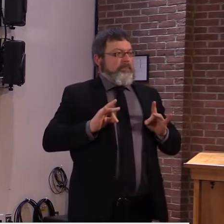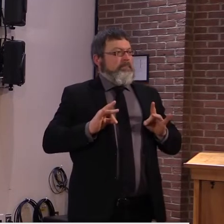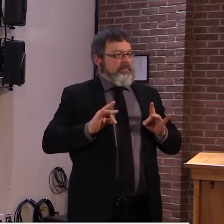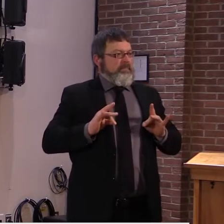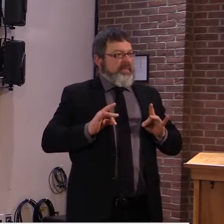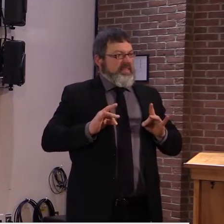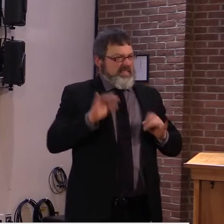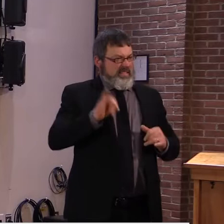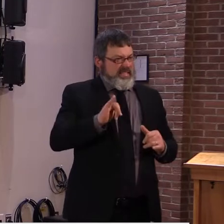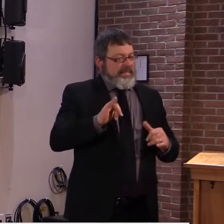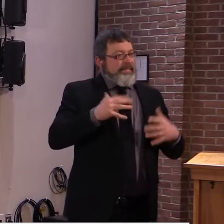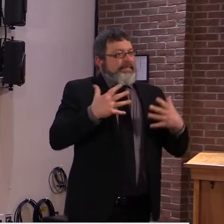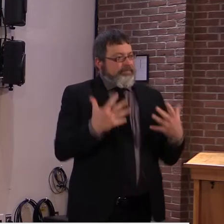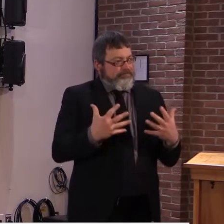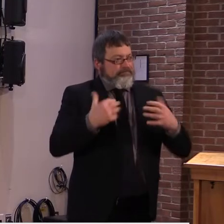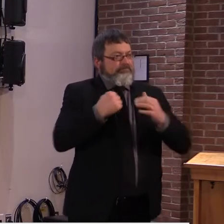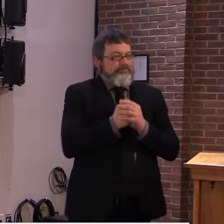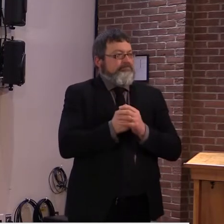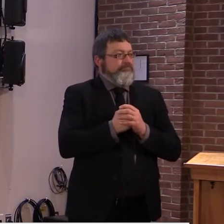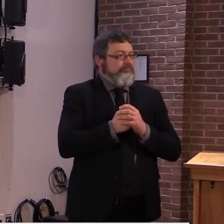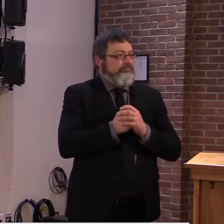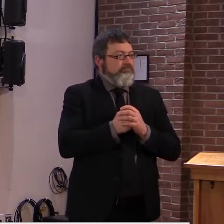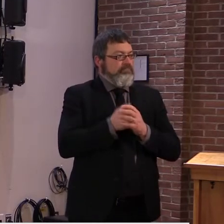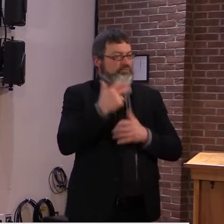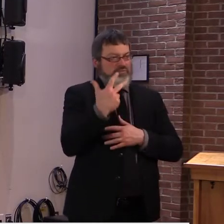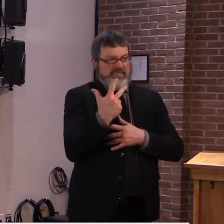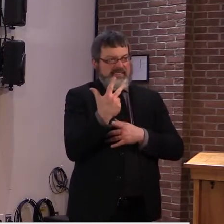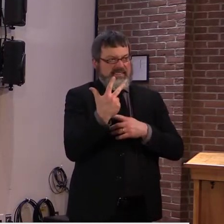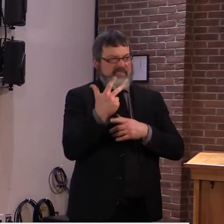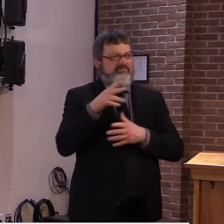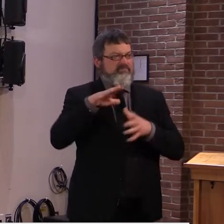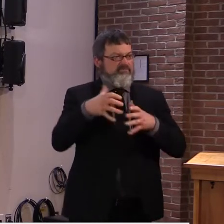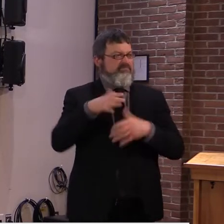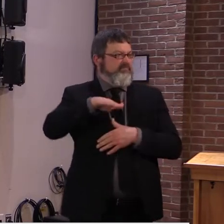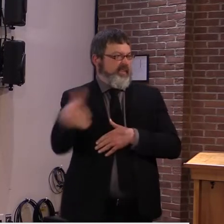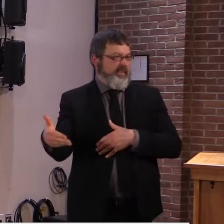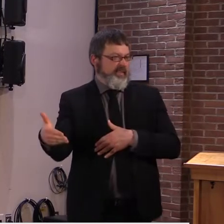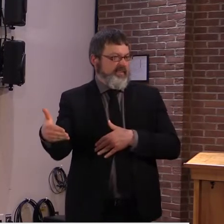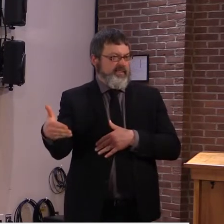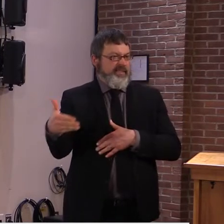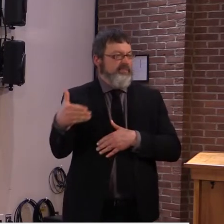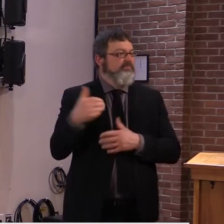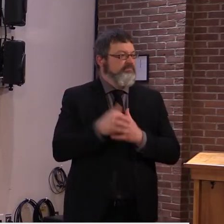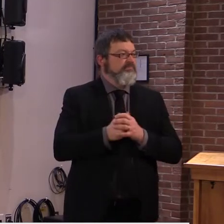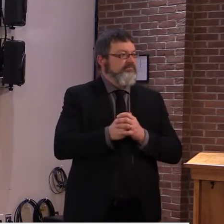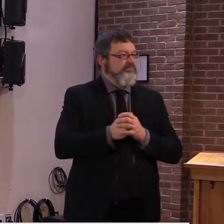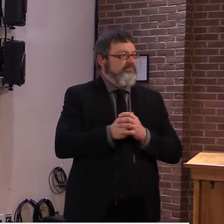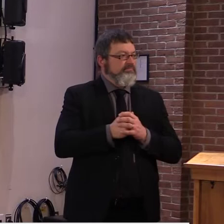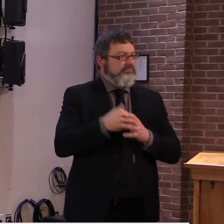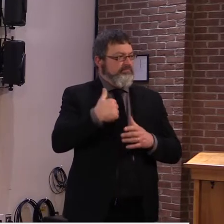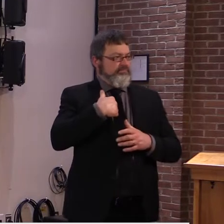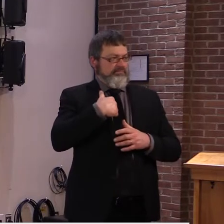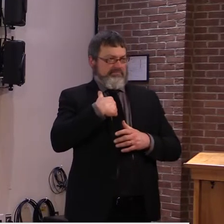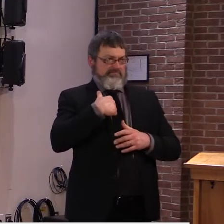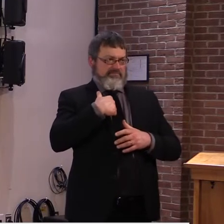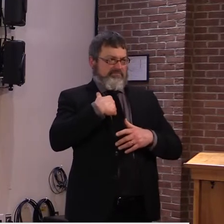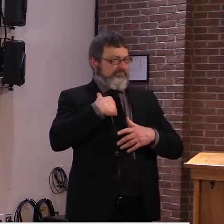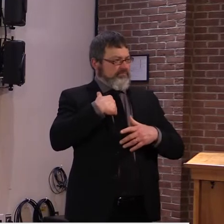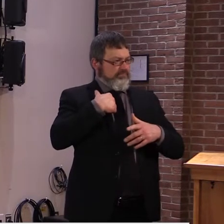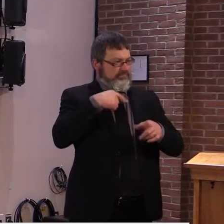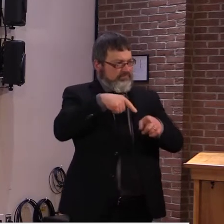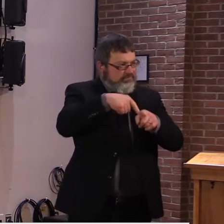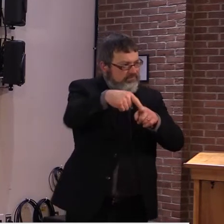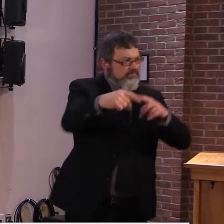deaths. As a physician, I'm acutely aware of the fact that the holidays do not always bring good tidings to